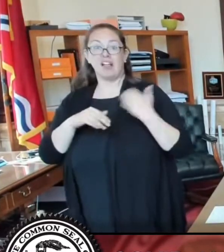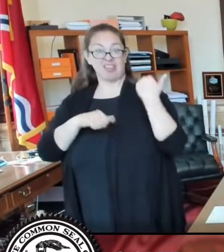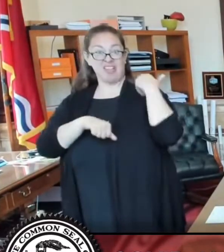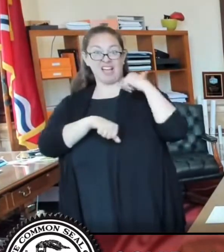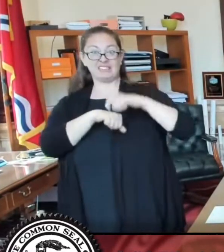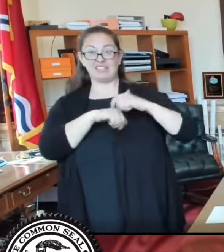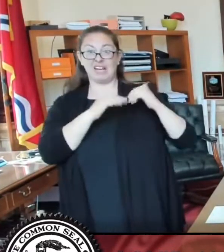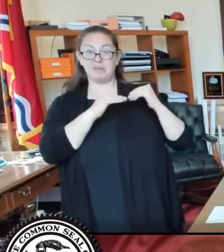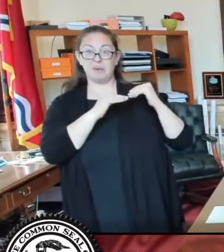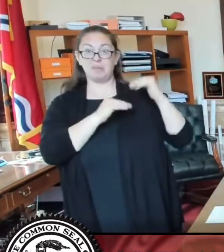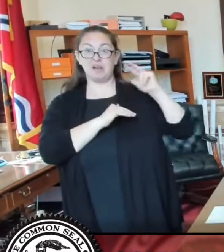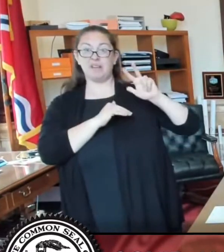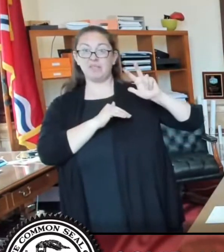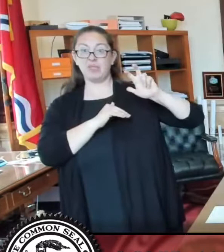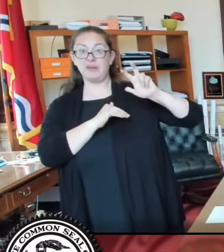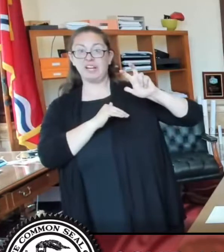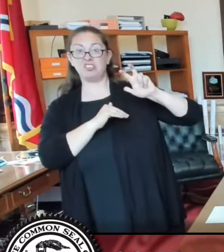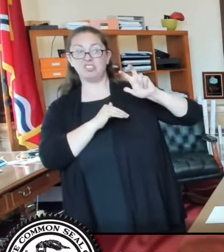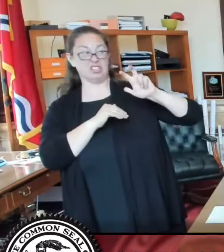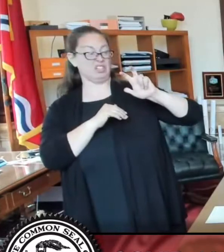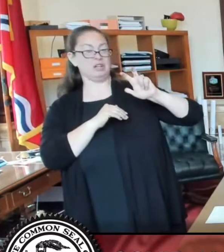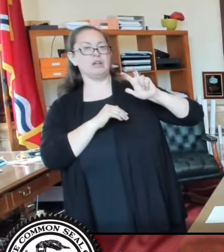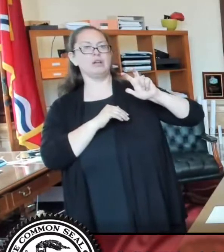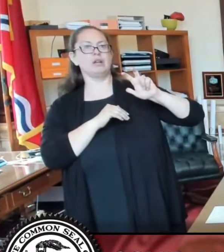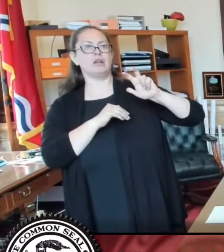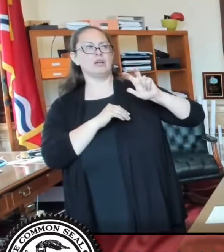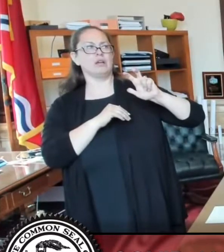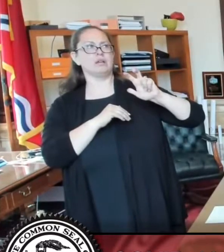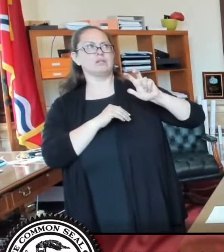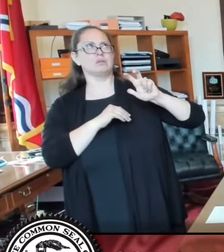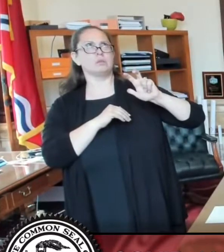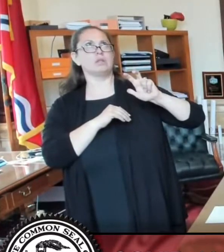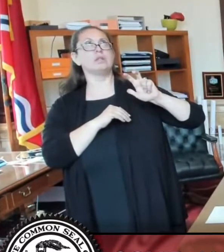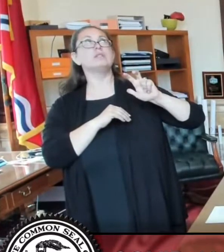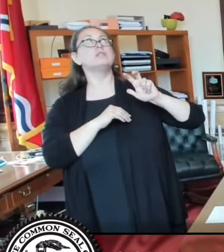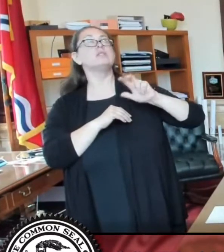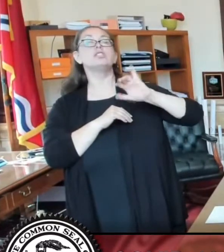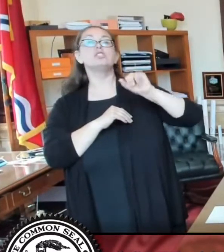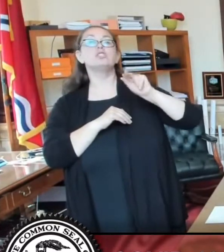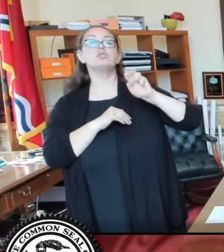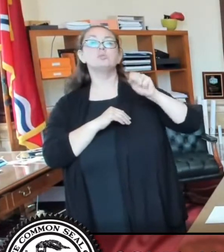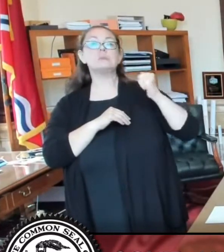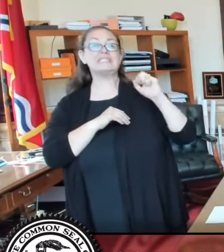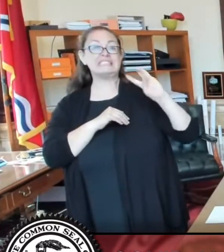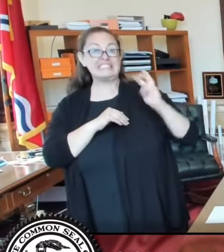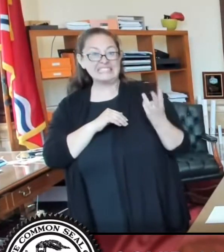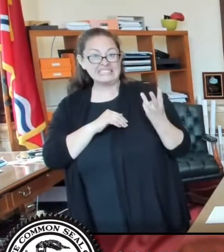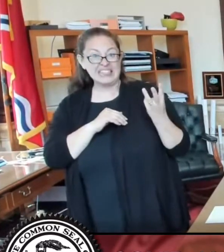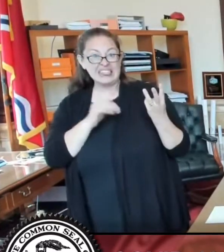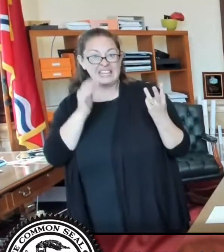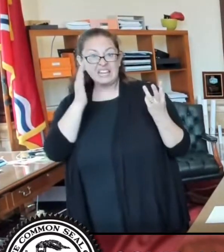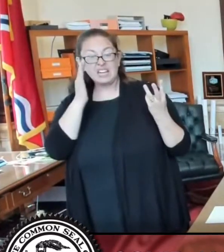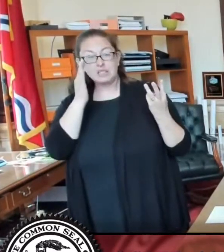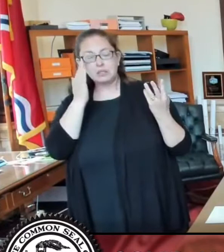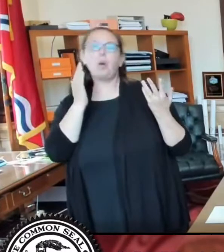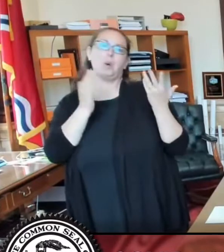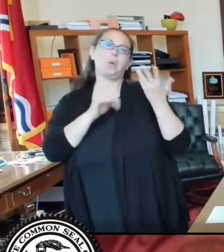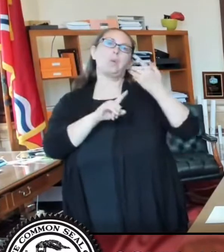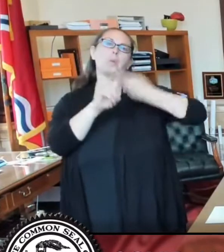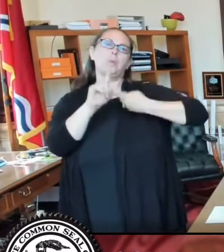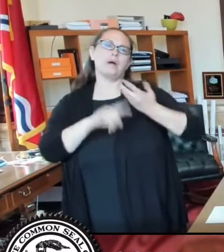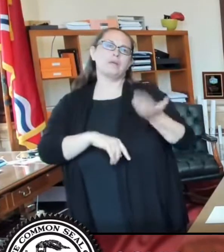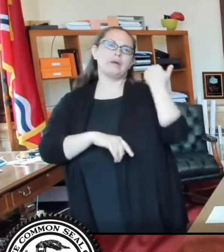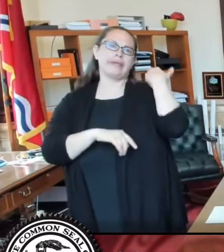300 cases was on June the 6th, so one month ago.